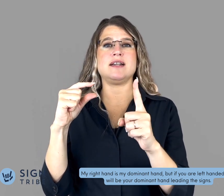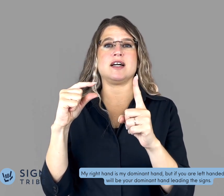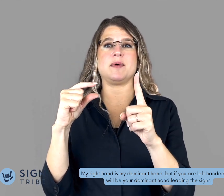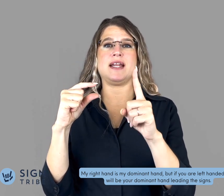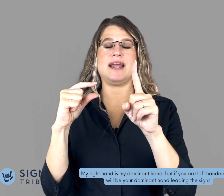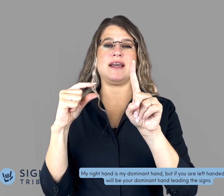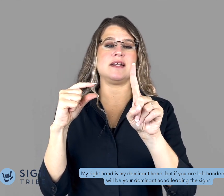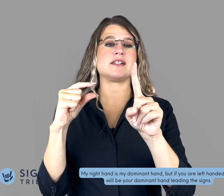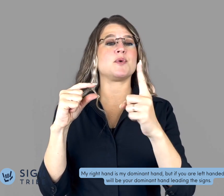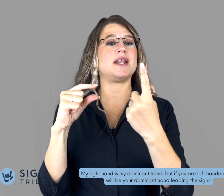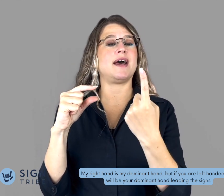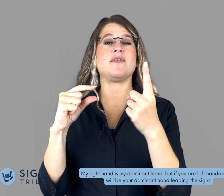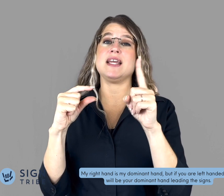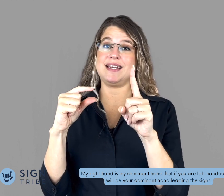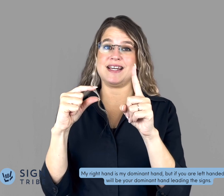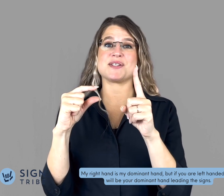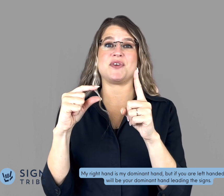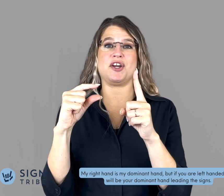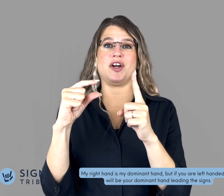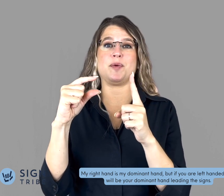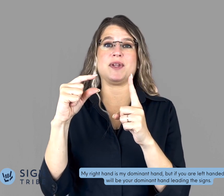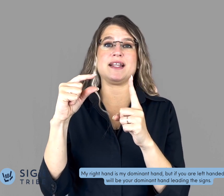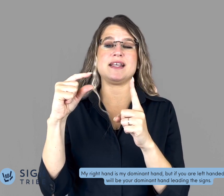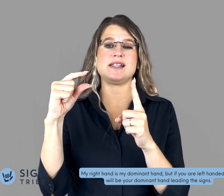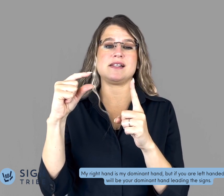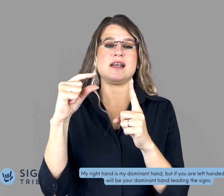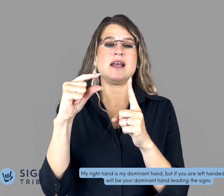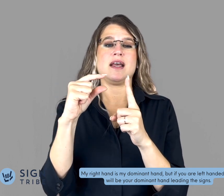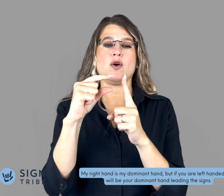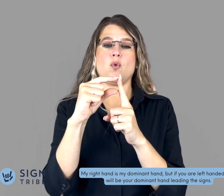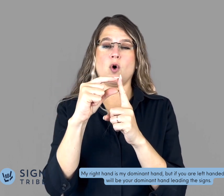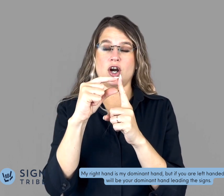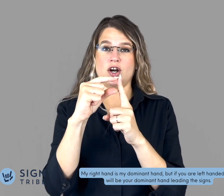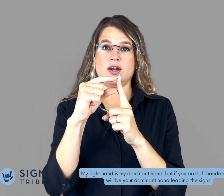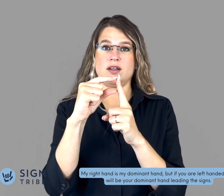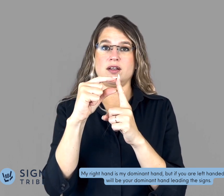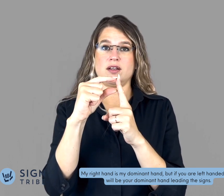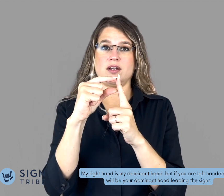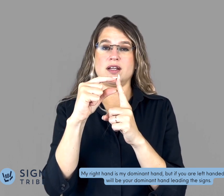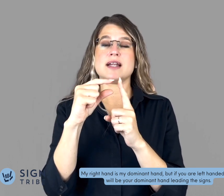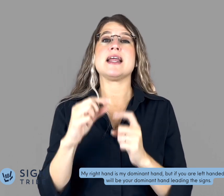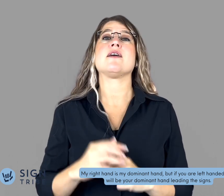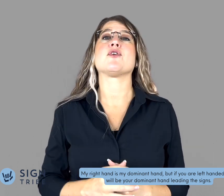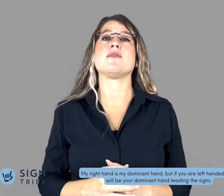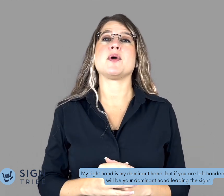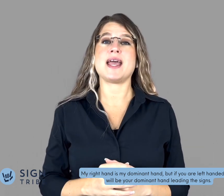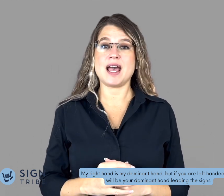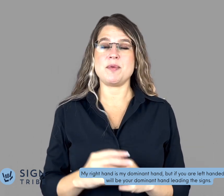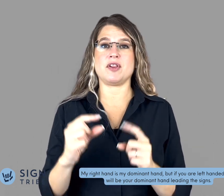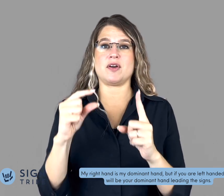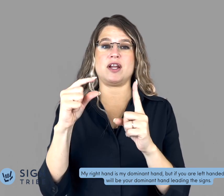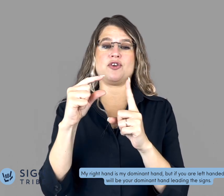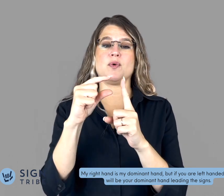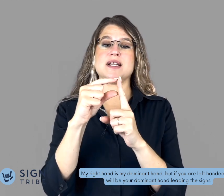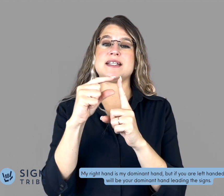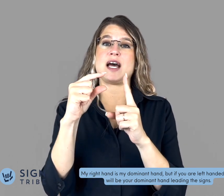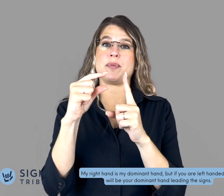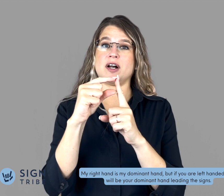non-dominant hand is going to have the index finger up like this, word. Now for a vocabulary, you're going to tap a couple